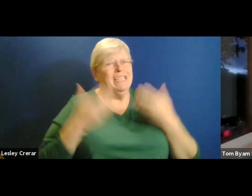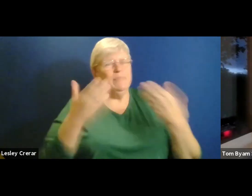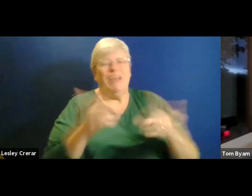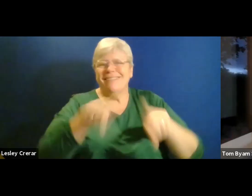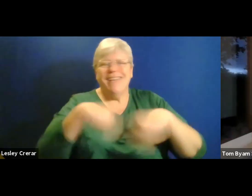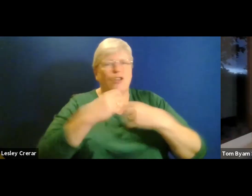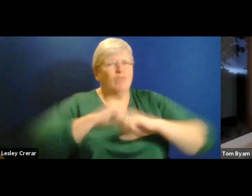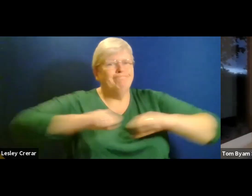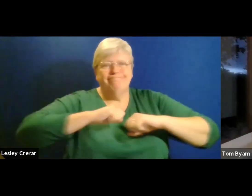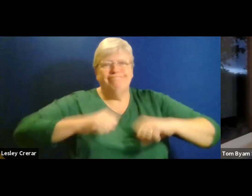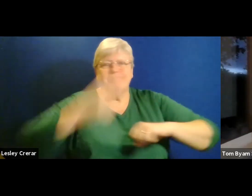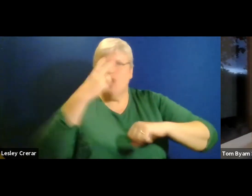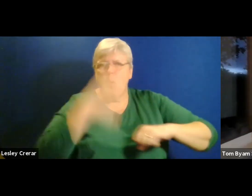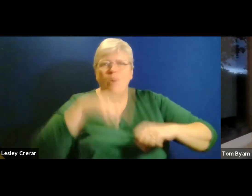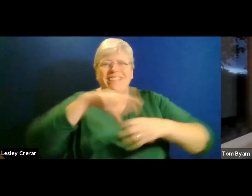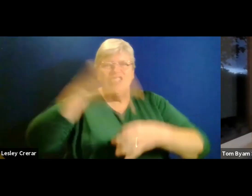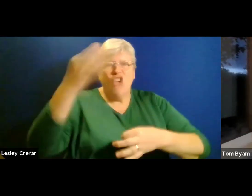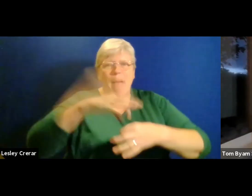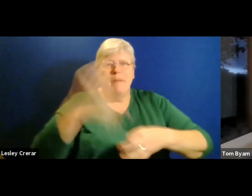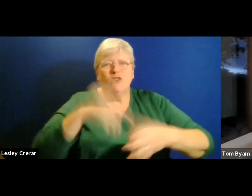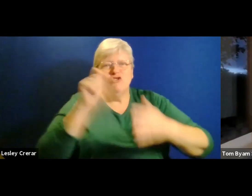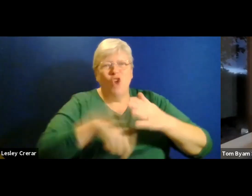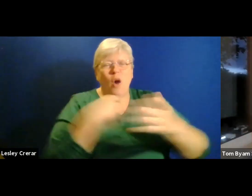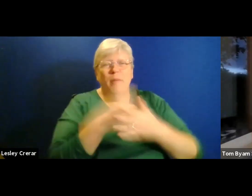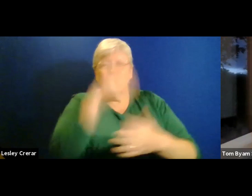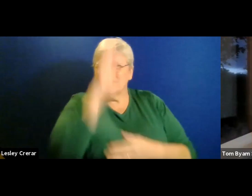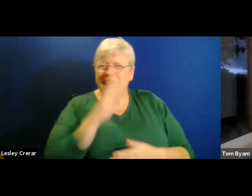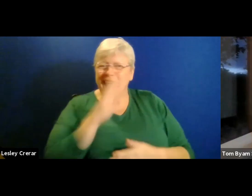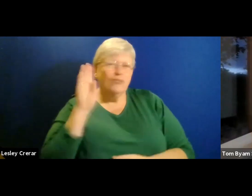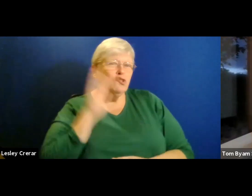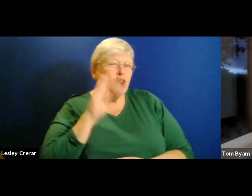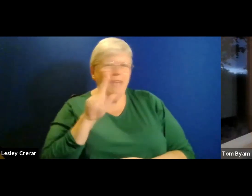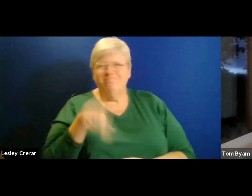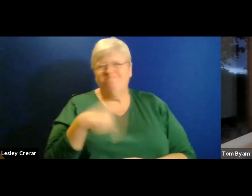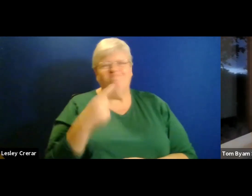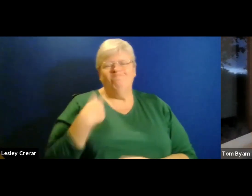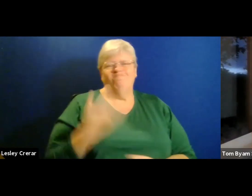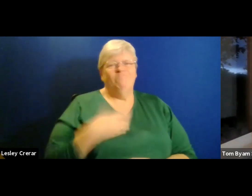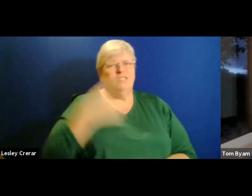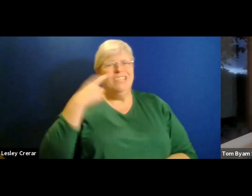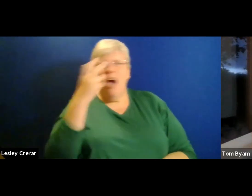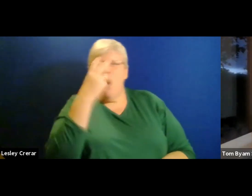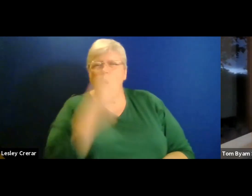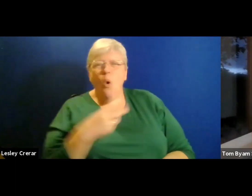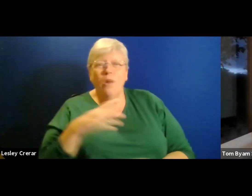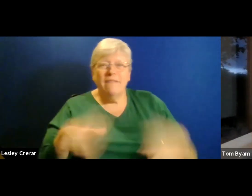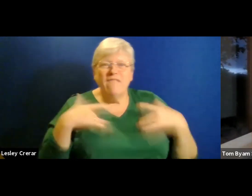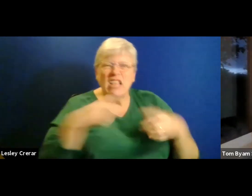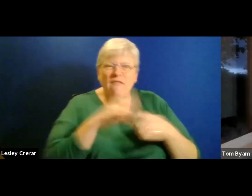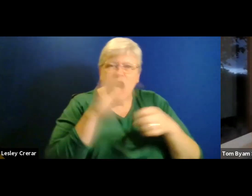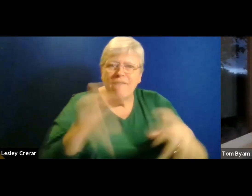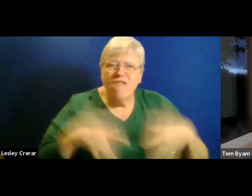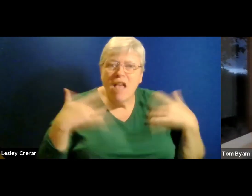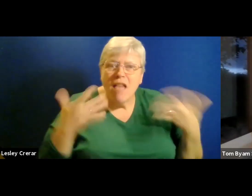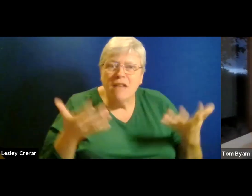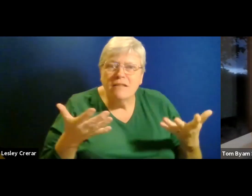for the old chip shops. Can you feel it? No room for the sad or shy. No room for the young or old. Can you fucking feel it?